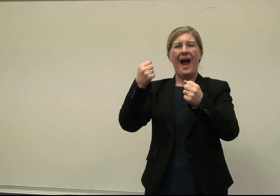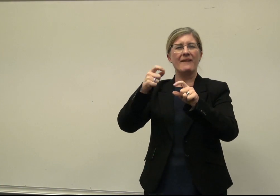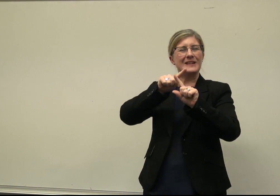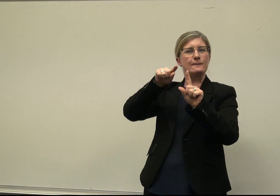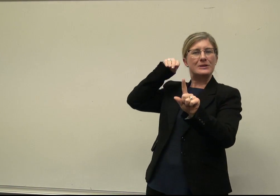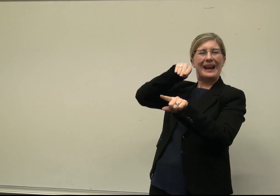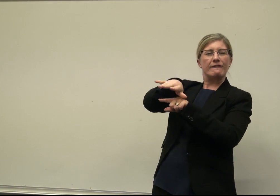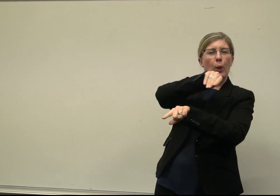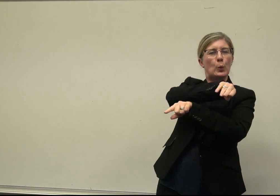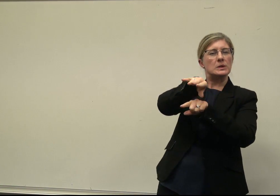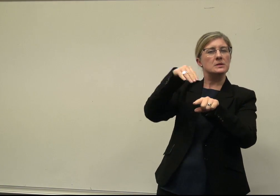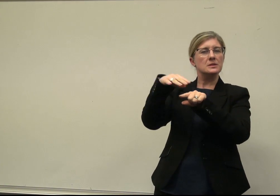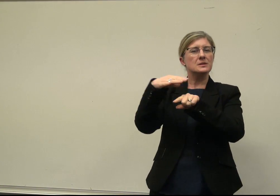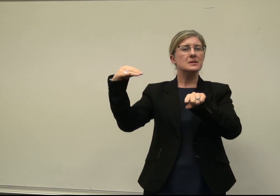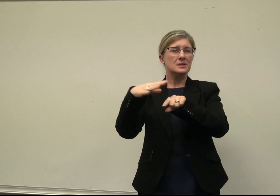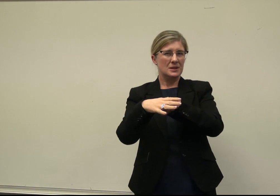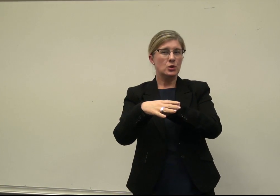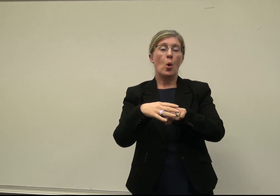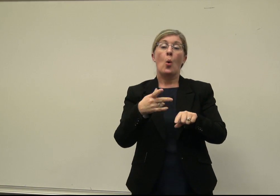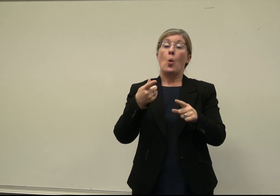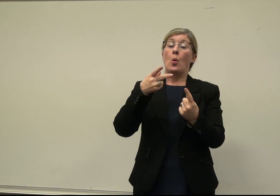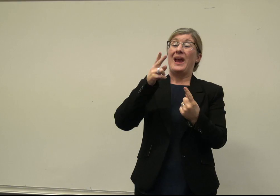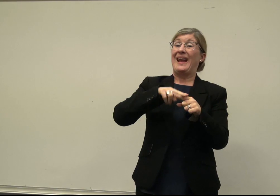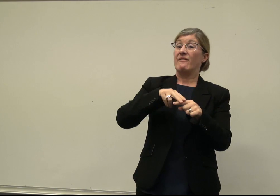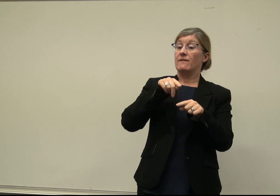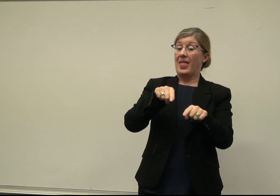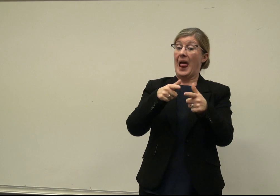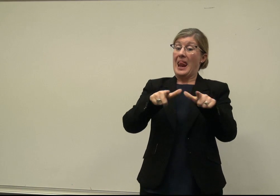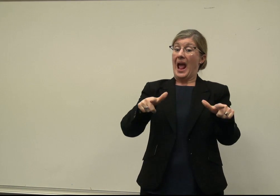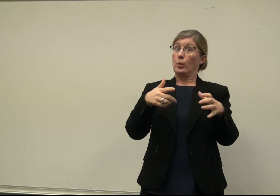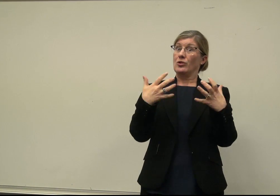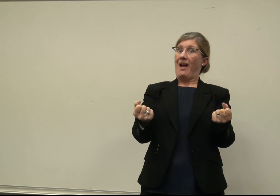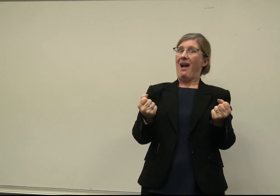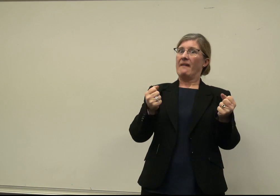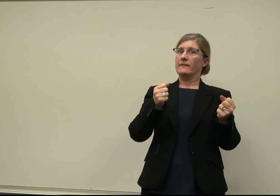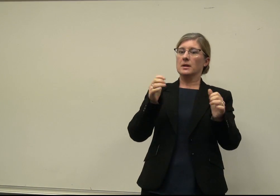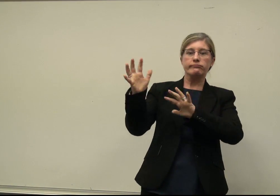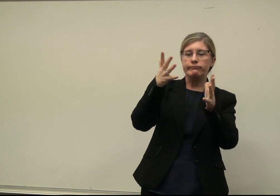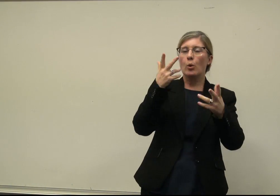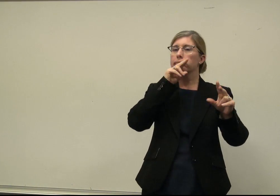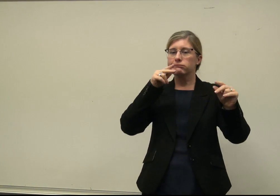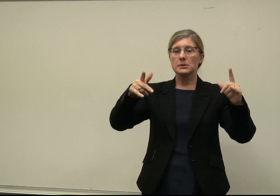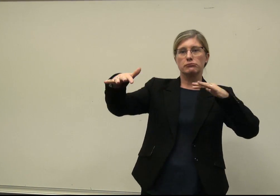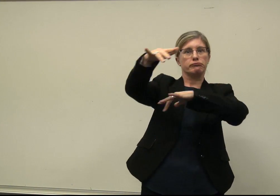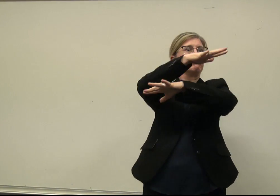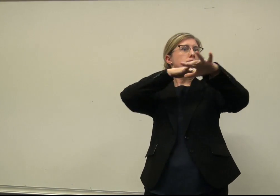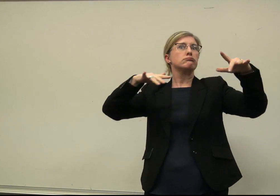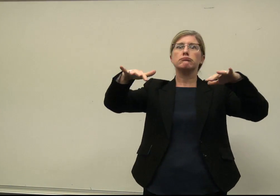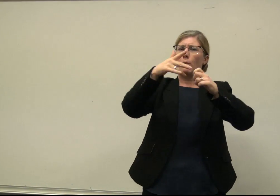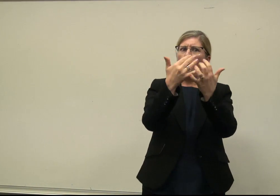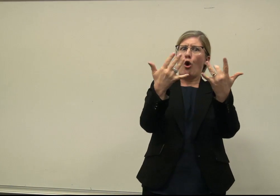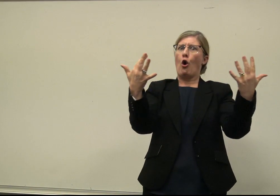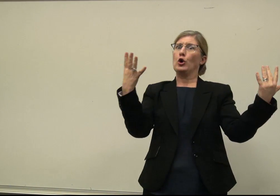used, by several people, many people, then it absorbs, various characteristics and